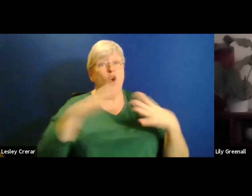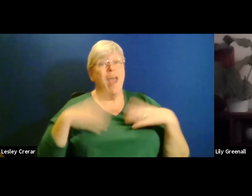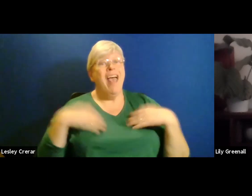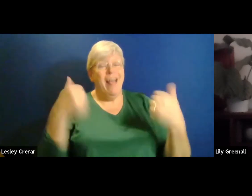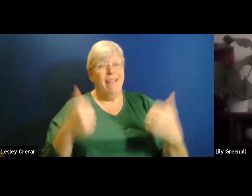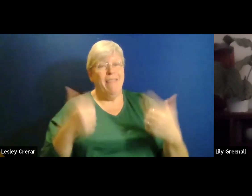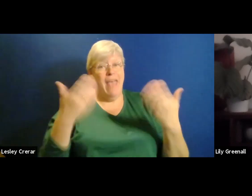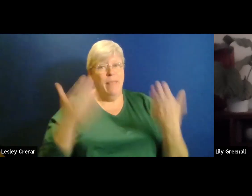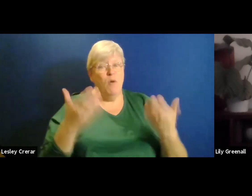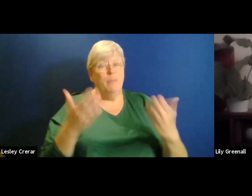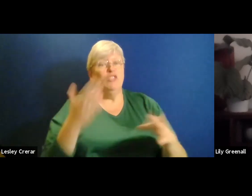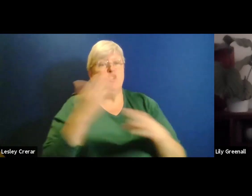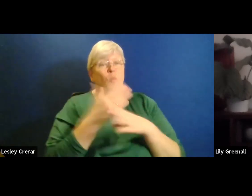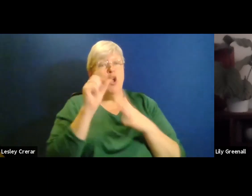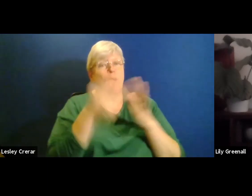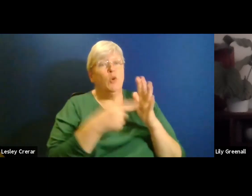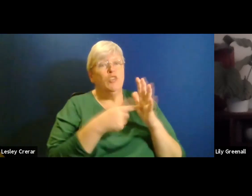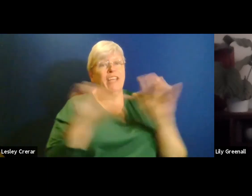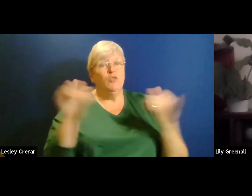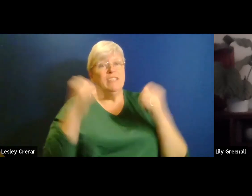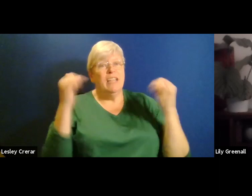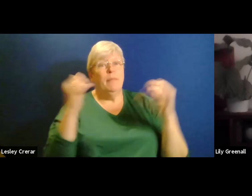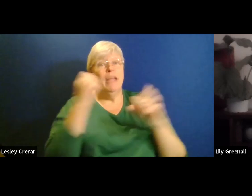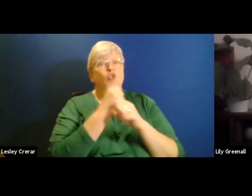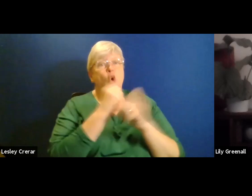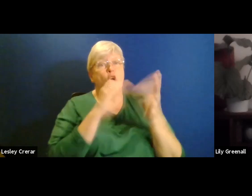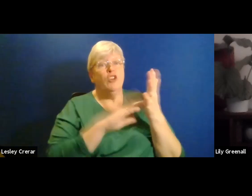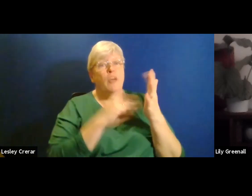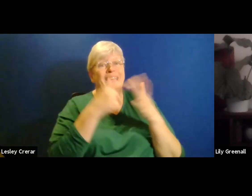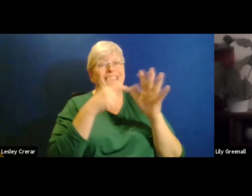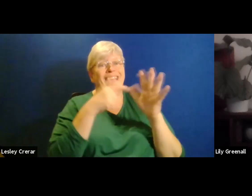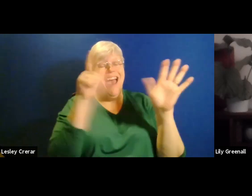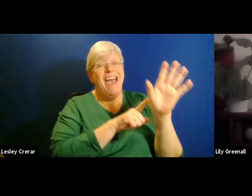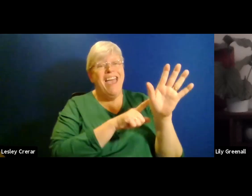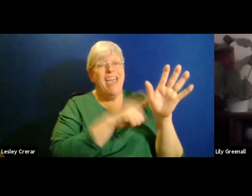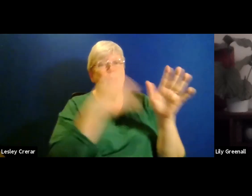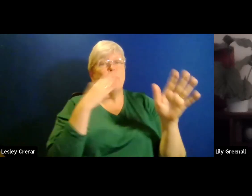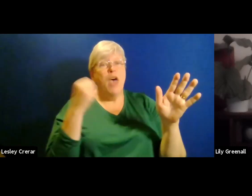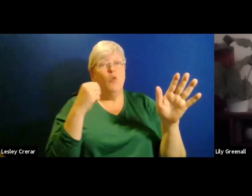on a project to celebrate George Mackay Brown's centenary in Orkney.